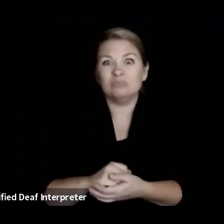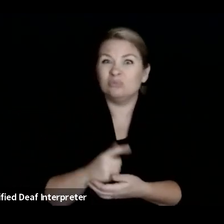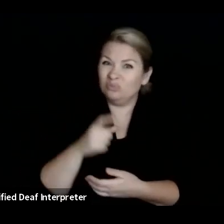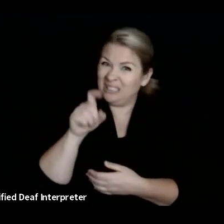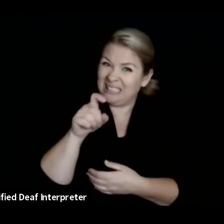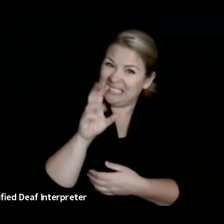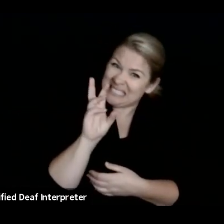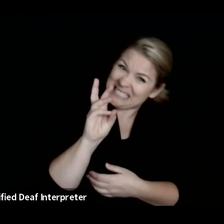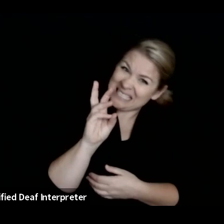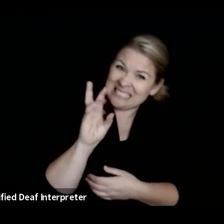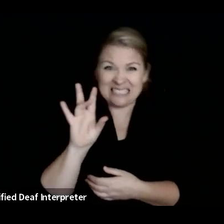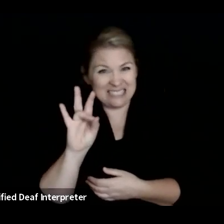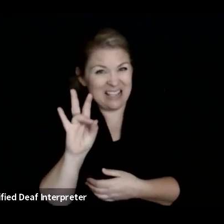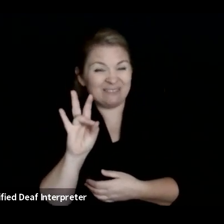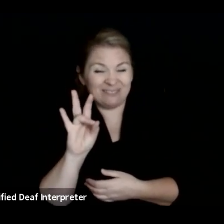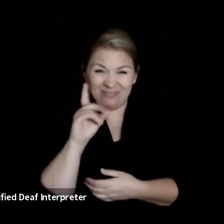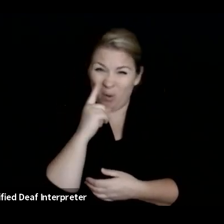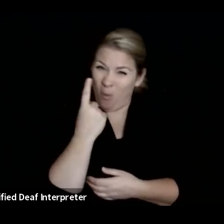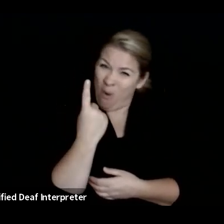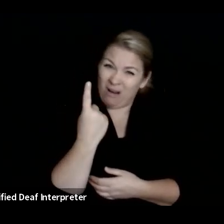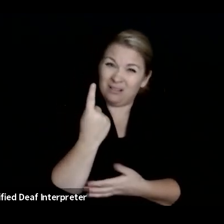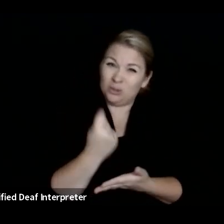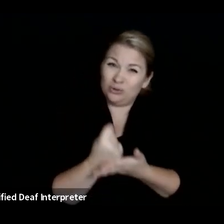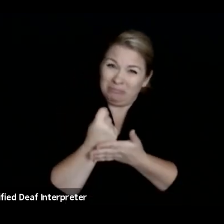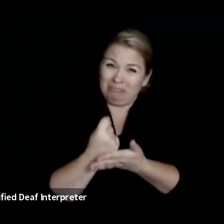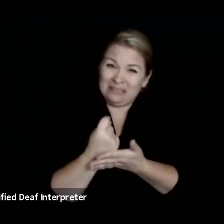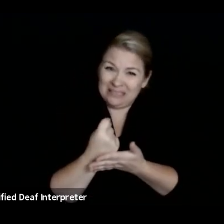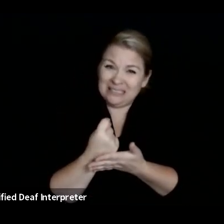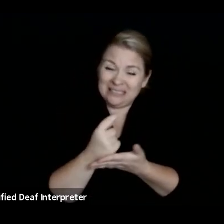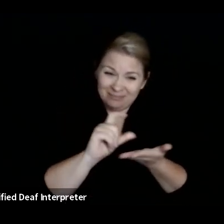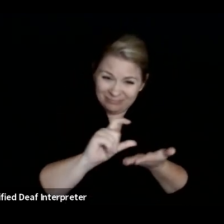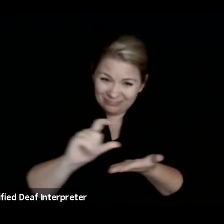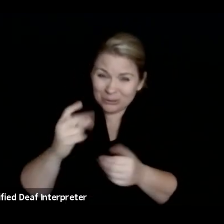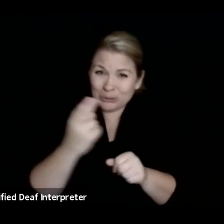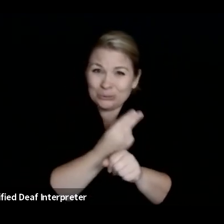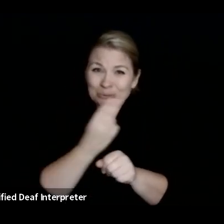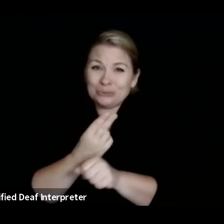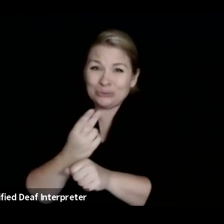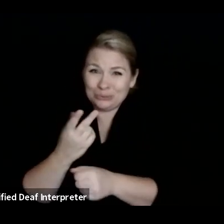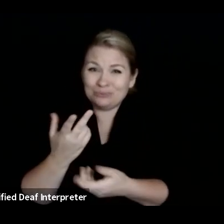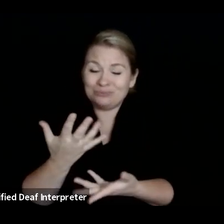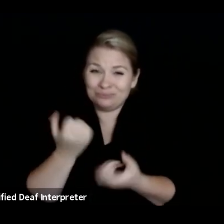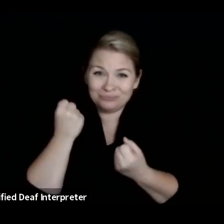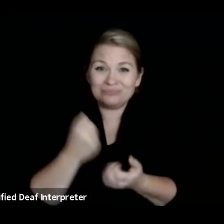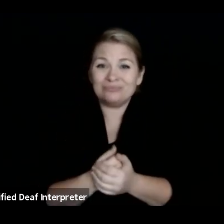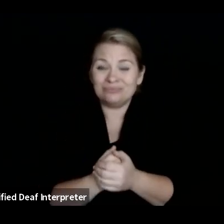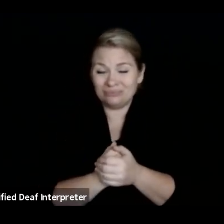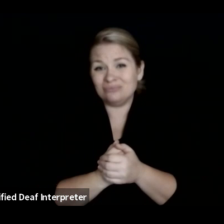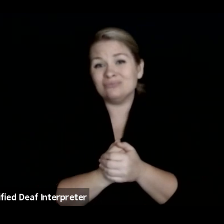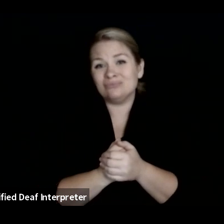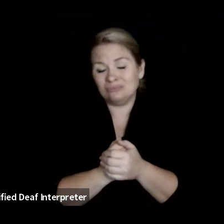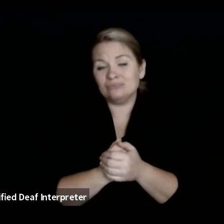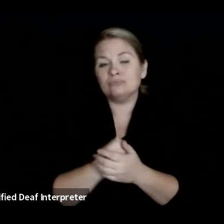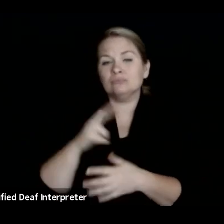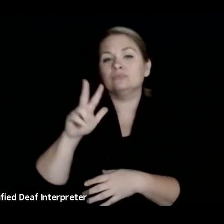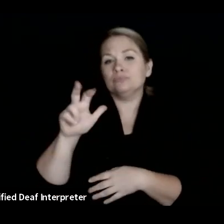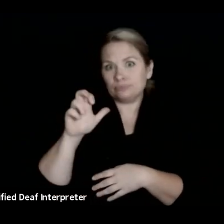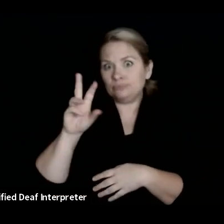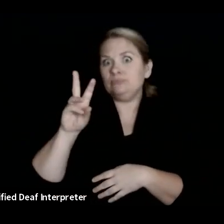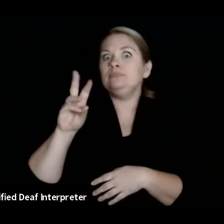for 660 or 360 treatment courses, depending on what is